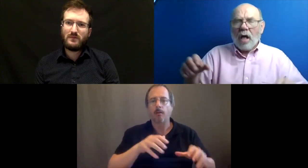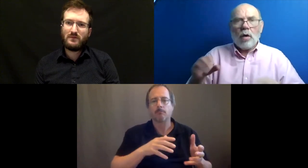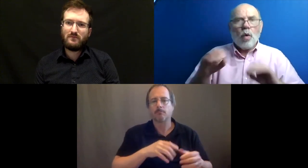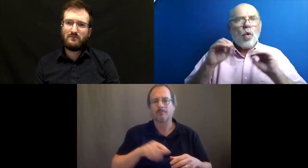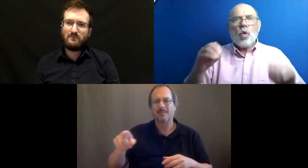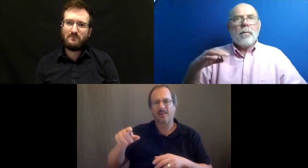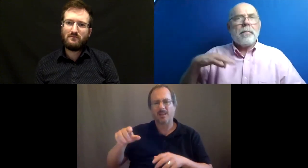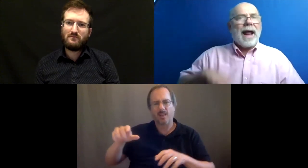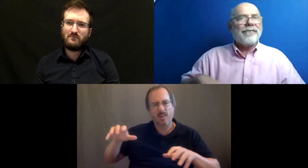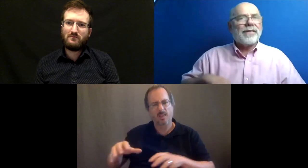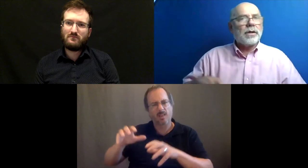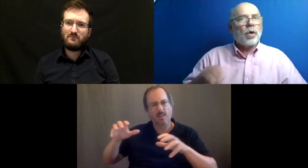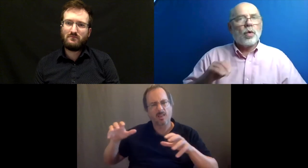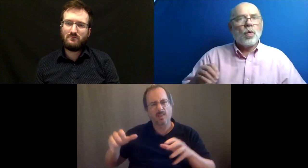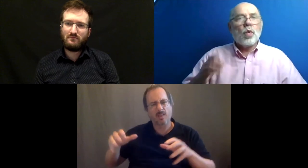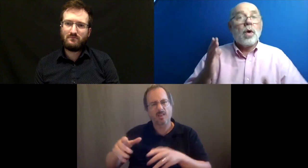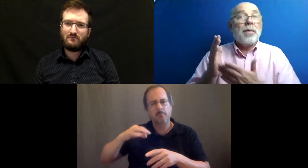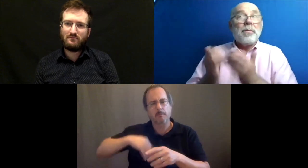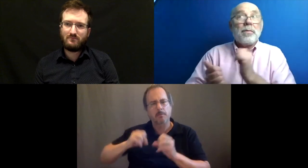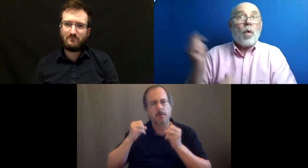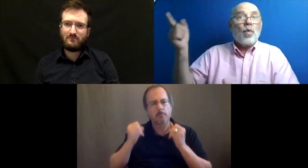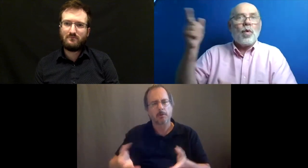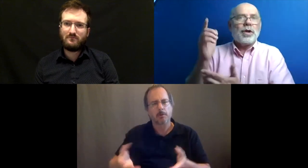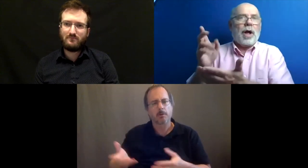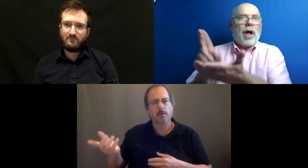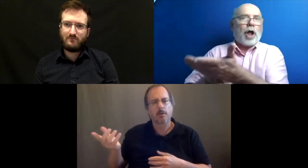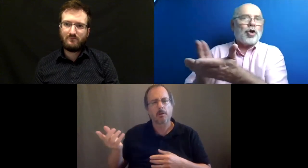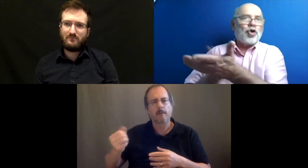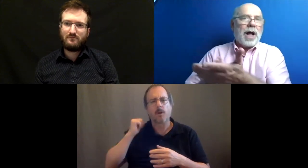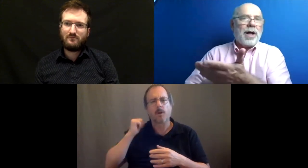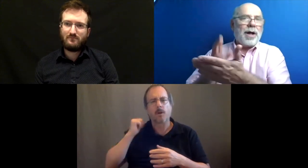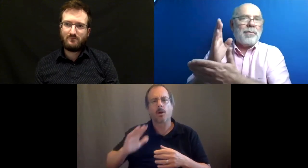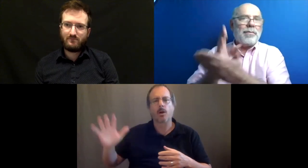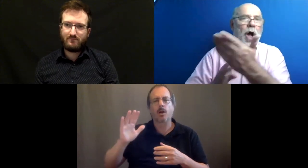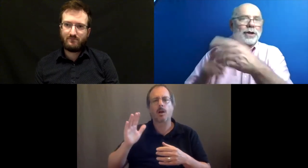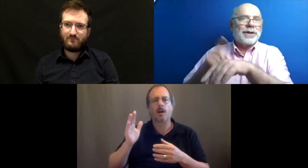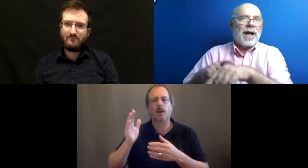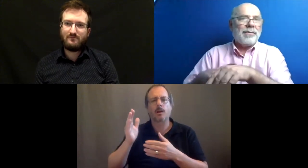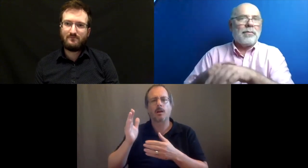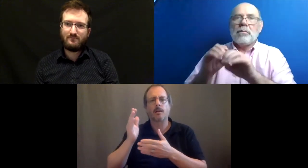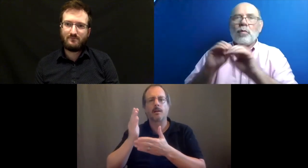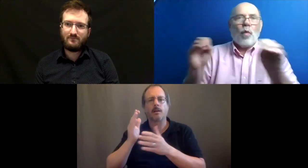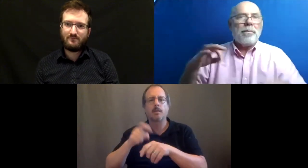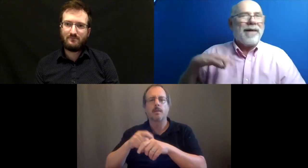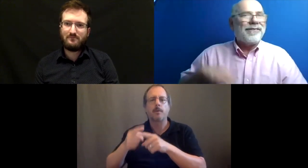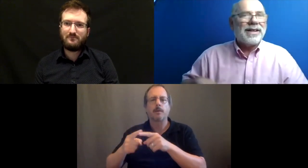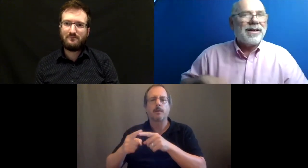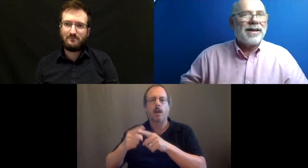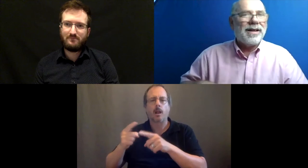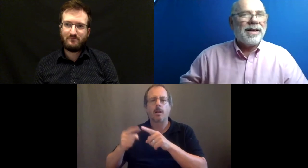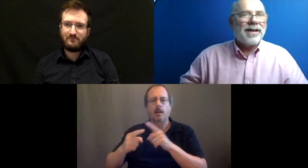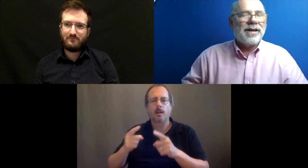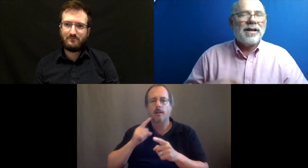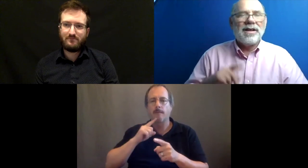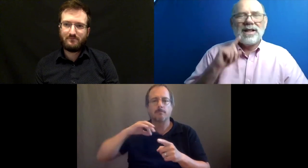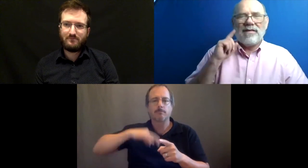it. Whereas in the working world, they have to work at a lower wage without any benefits, facing